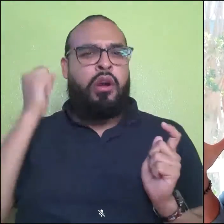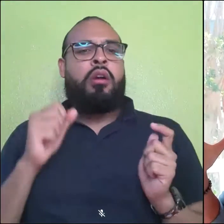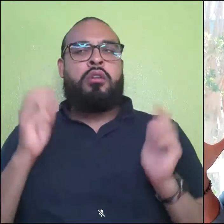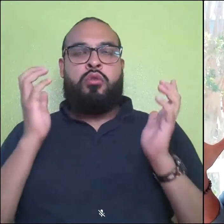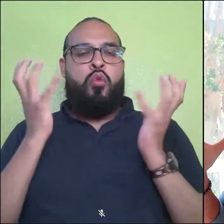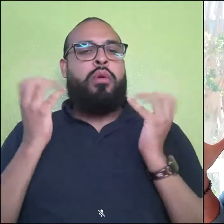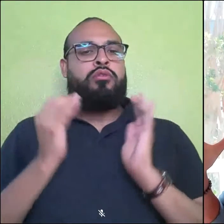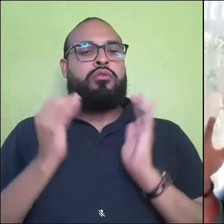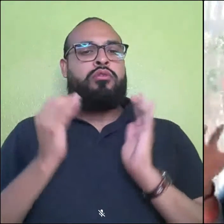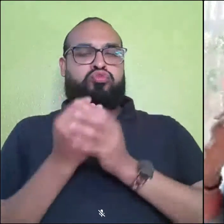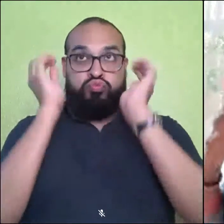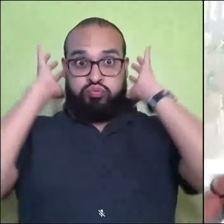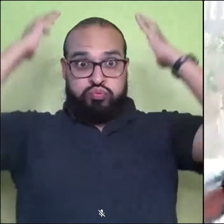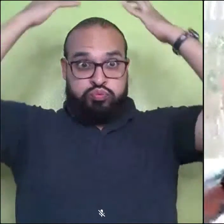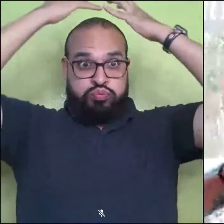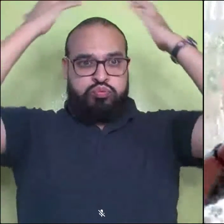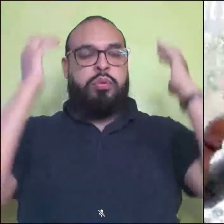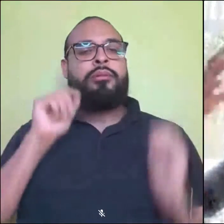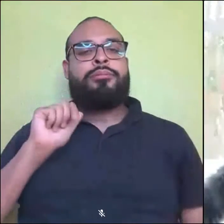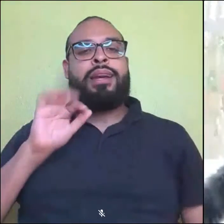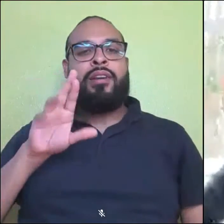shape. But